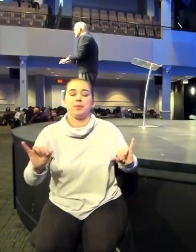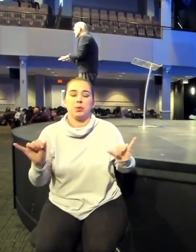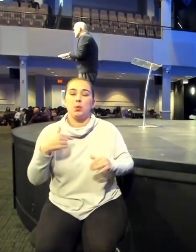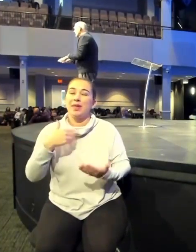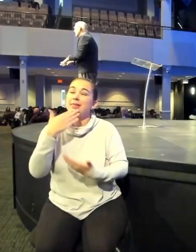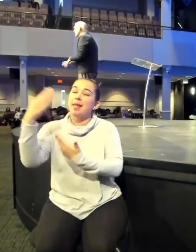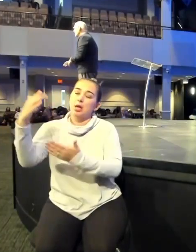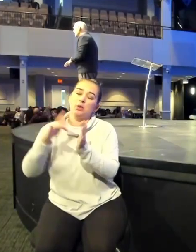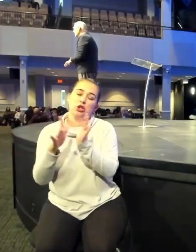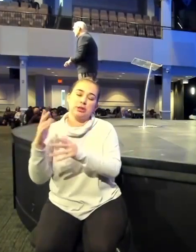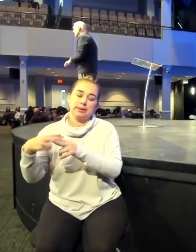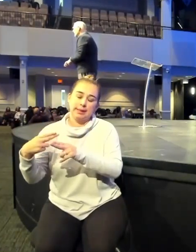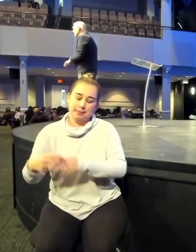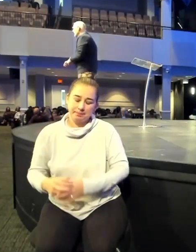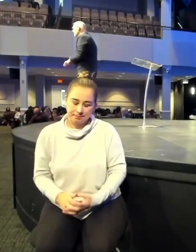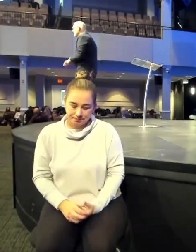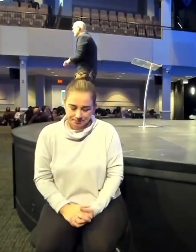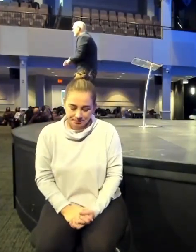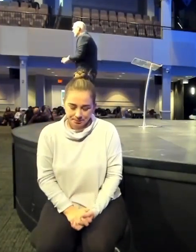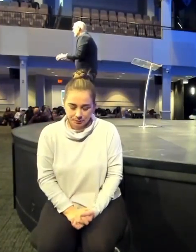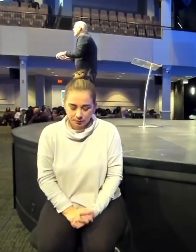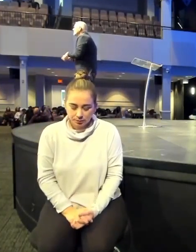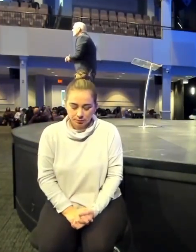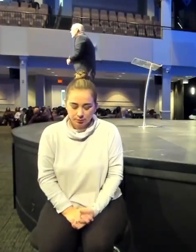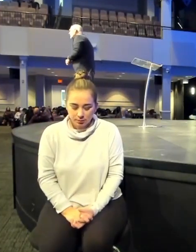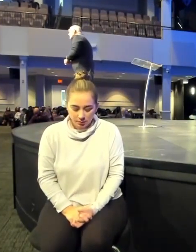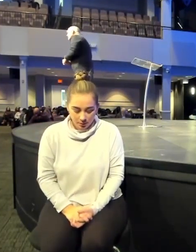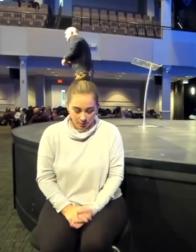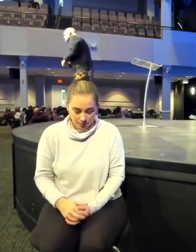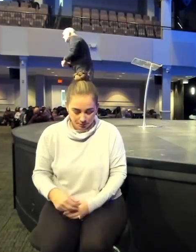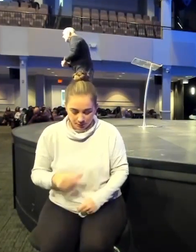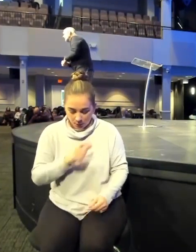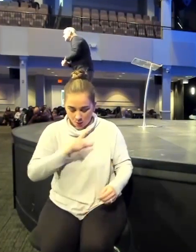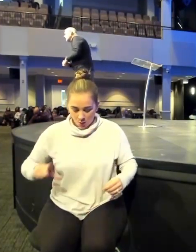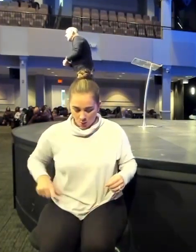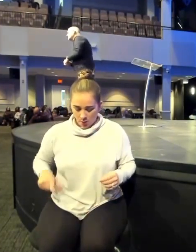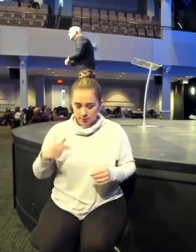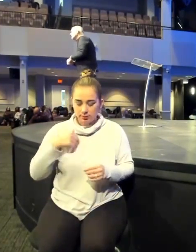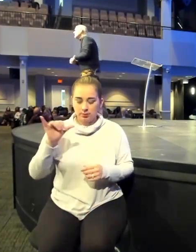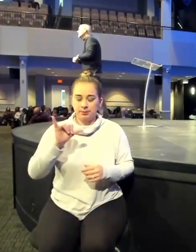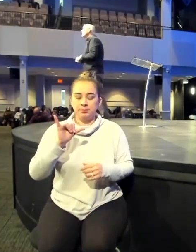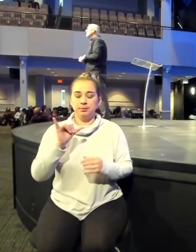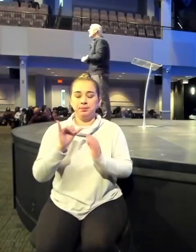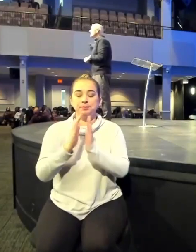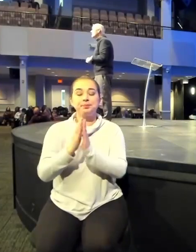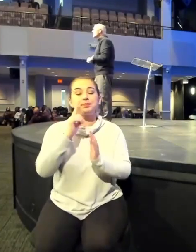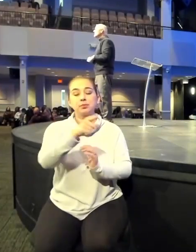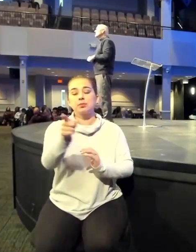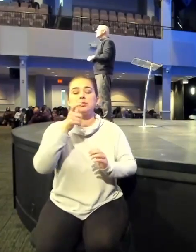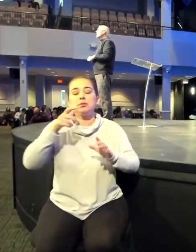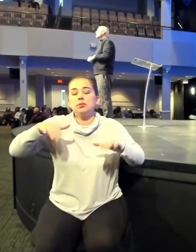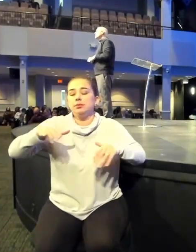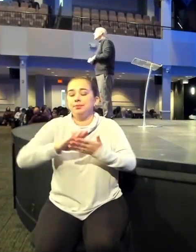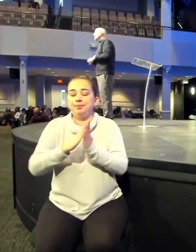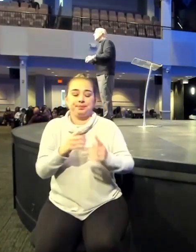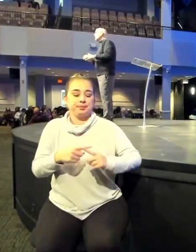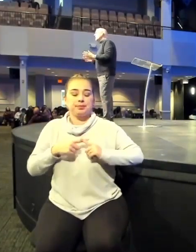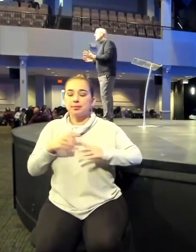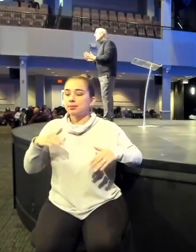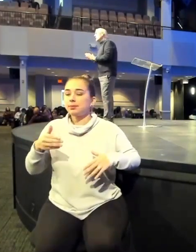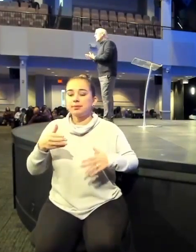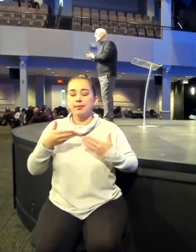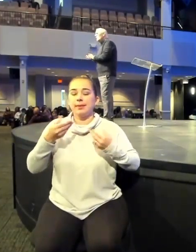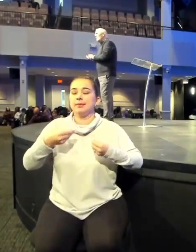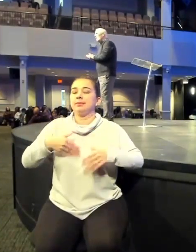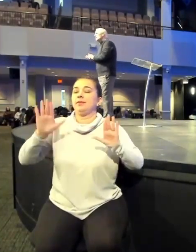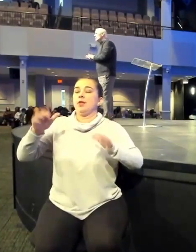in Jesus' name. Lord, I also pray today for those among us who perhaps have never given their life to Jesus. I pray that today would be